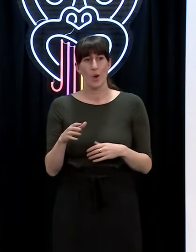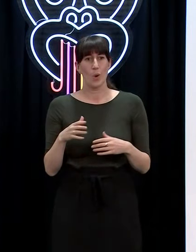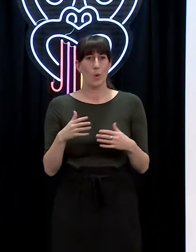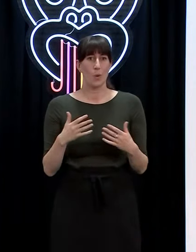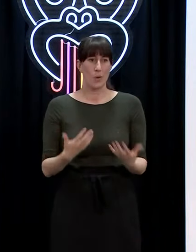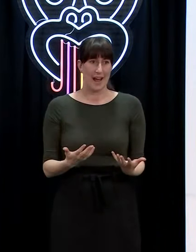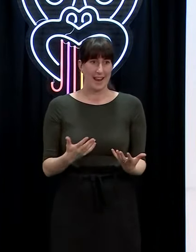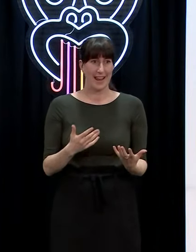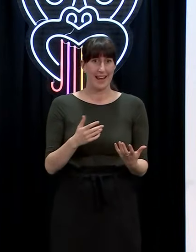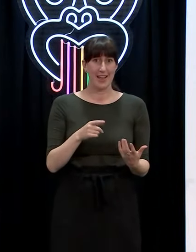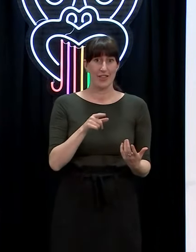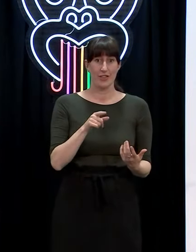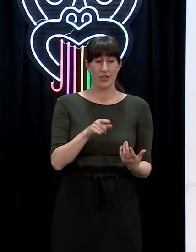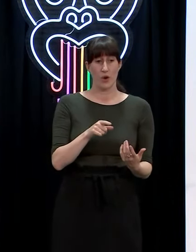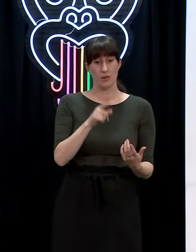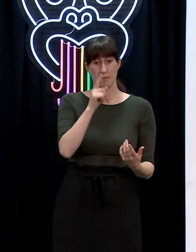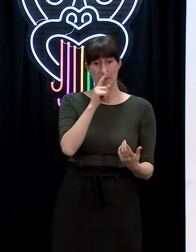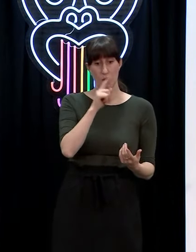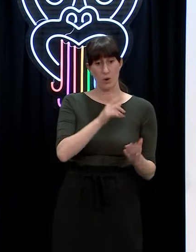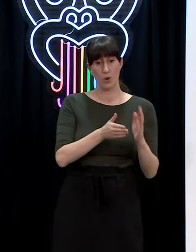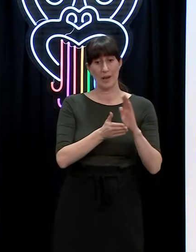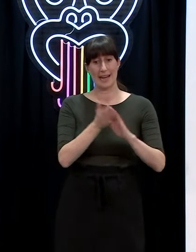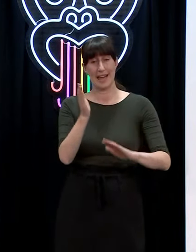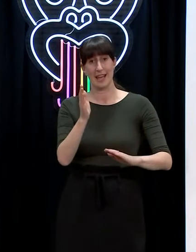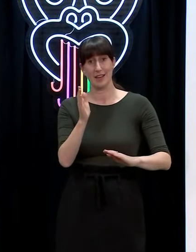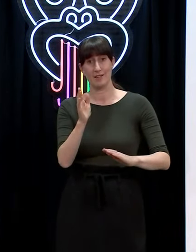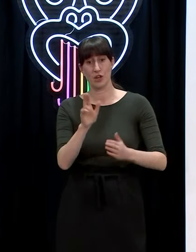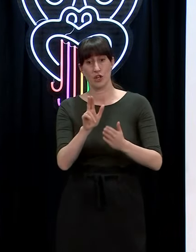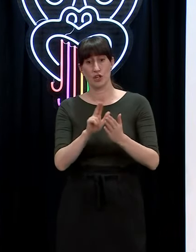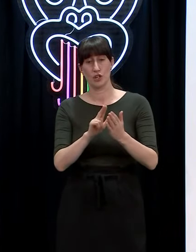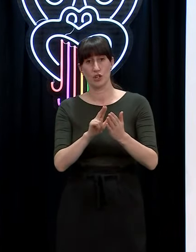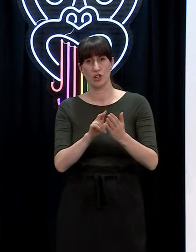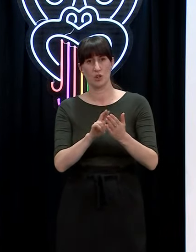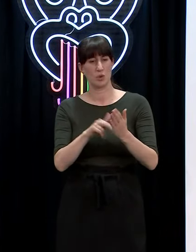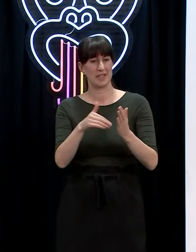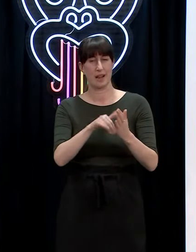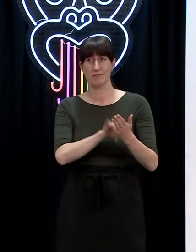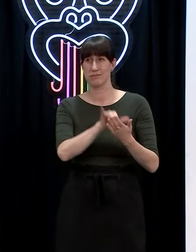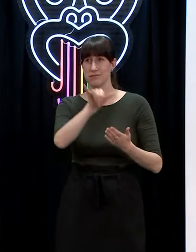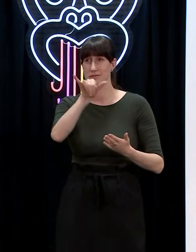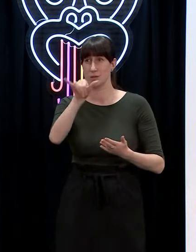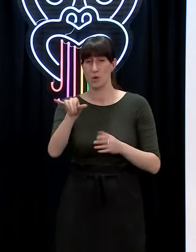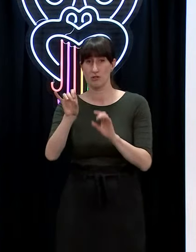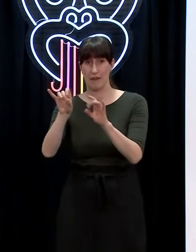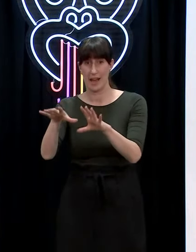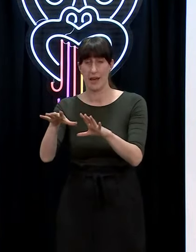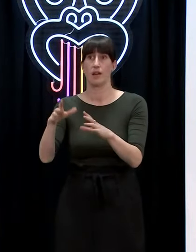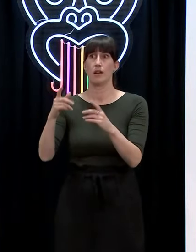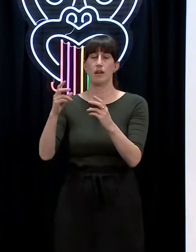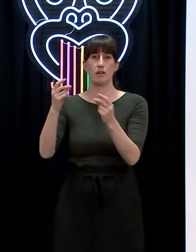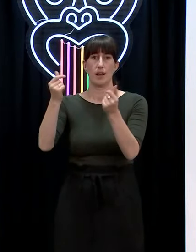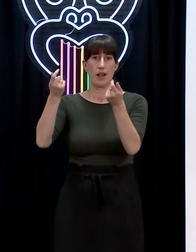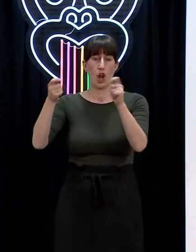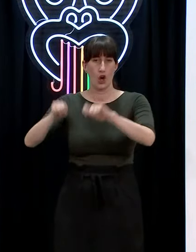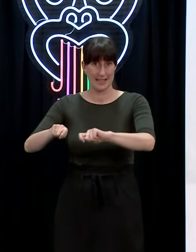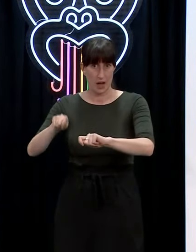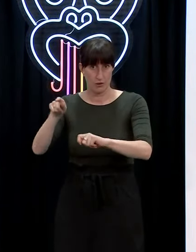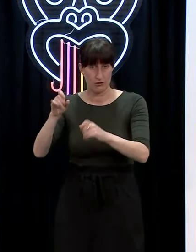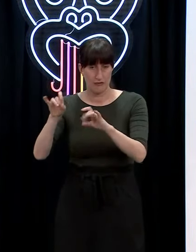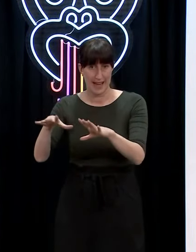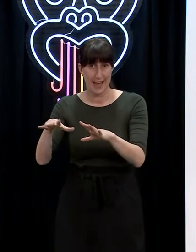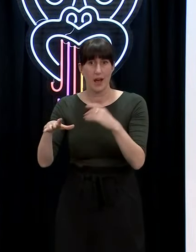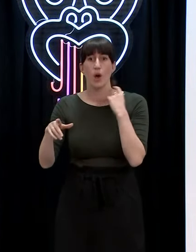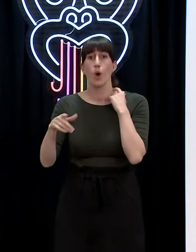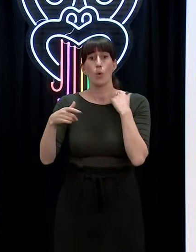closure of the Trans-Tasman travel bubble, and they didn't have an opportunity to return home. In every other part of Australia, there was an opportunity for people to come back